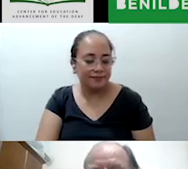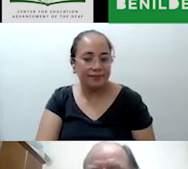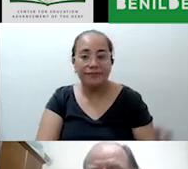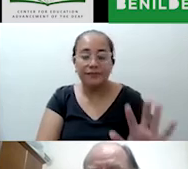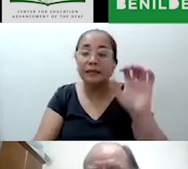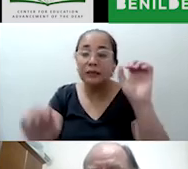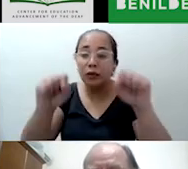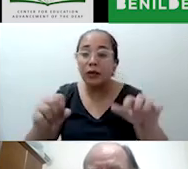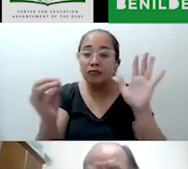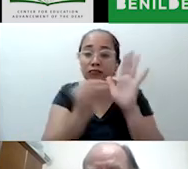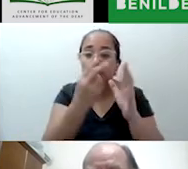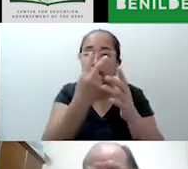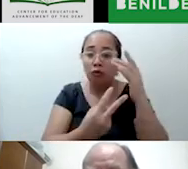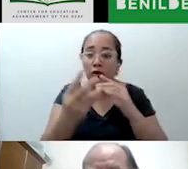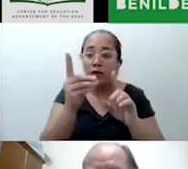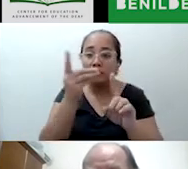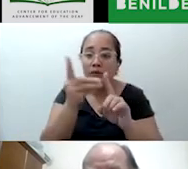put both signs in the dictionary.